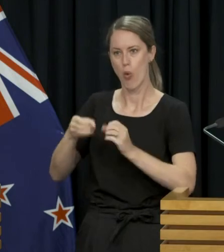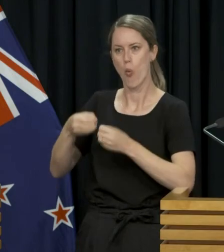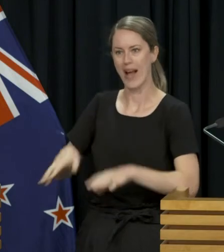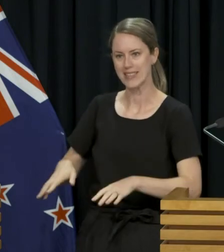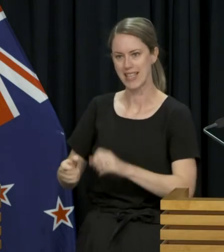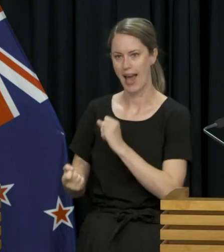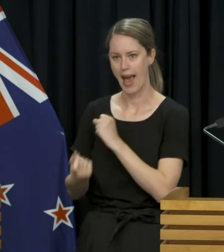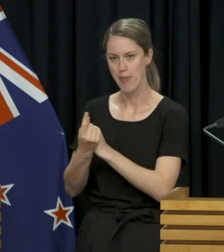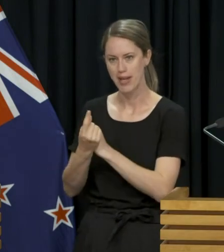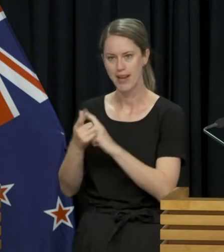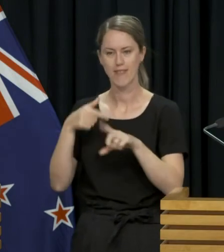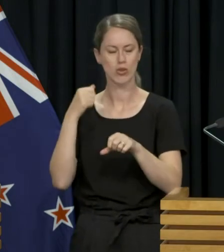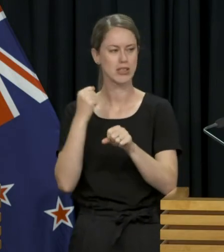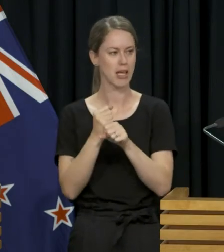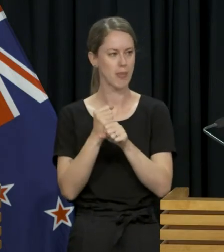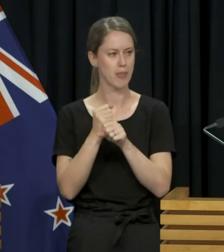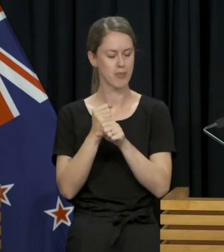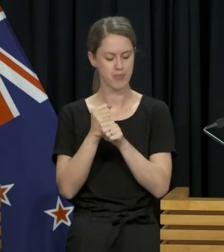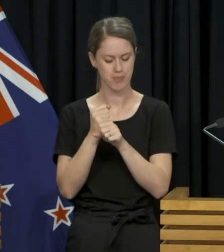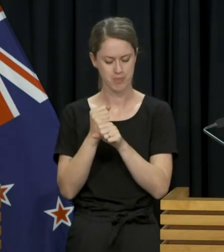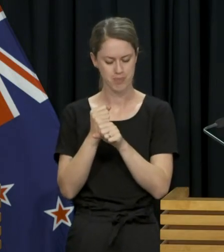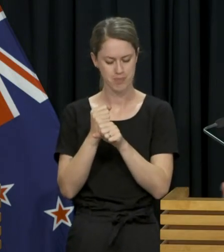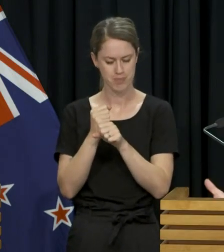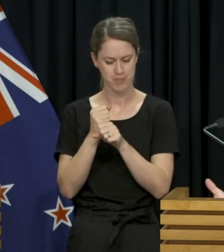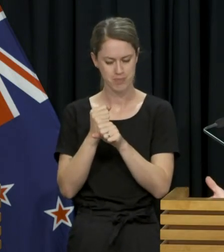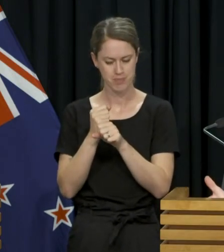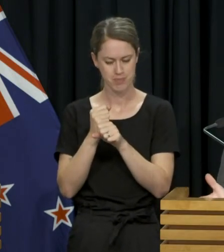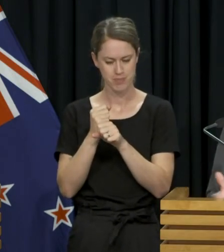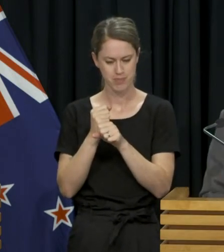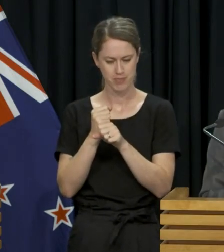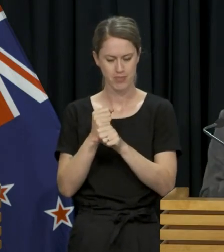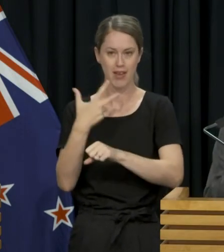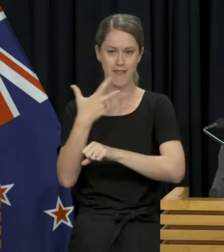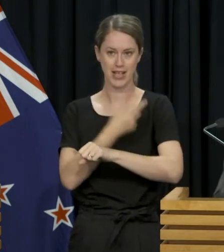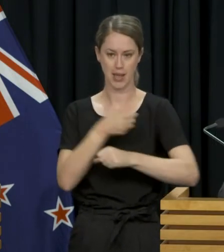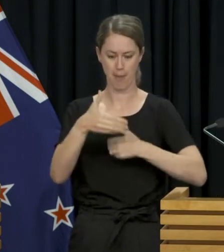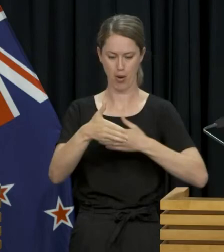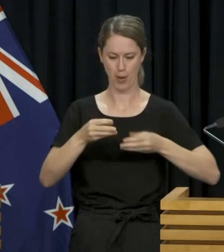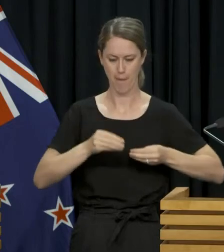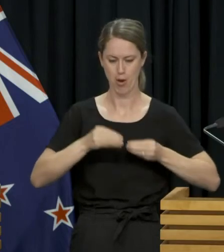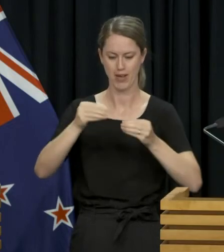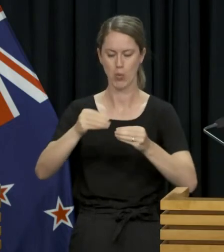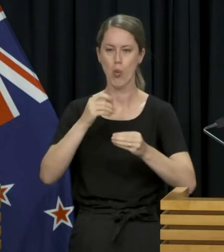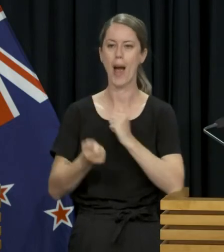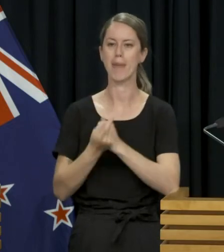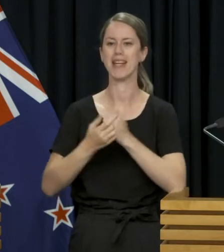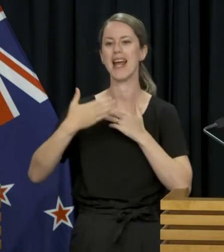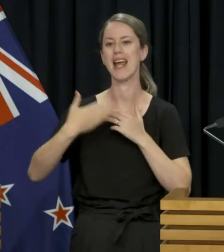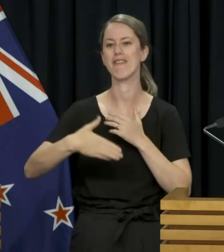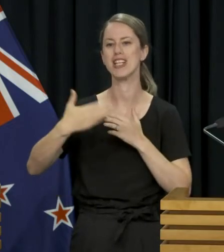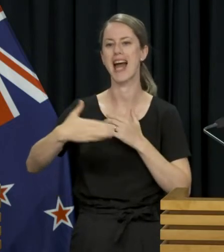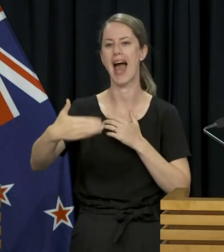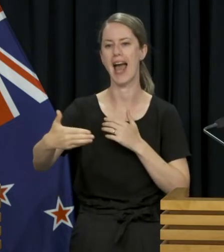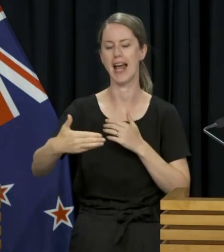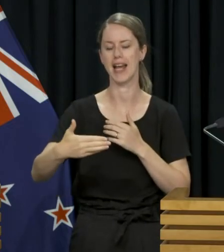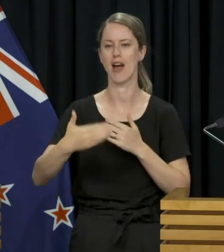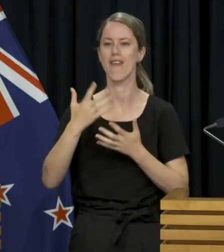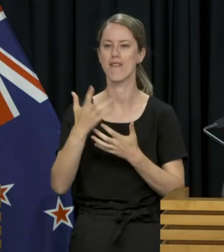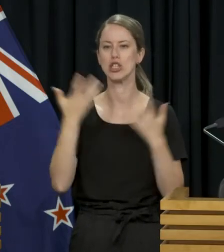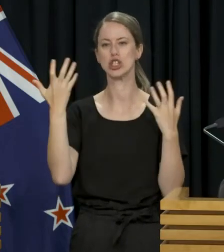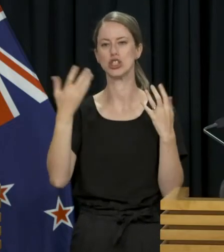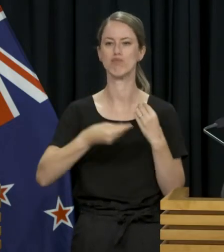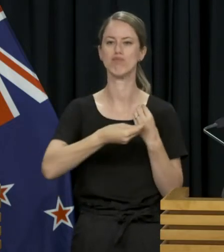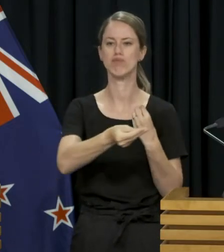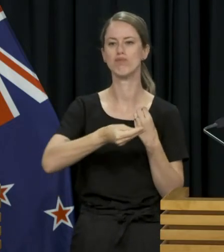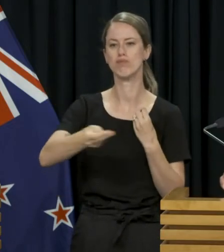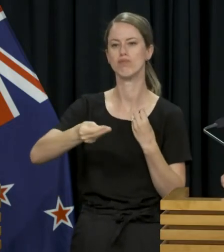So, for example, the moving of vaccine around the country will be done on a daily basis, really, and it will be provided